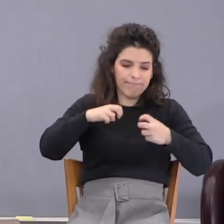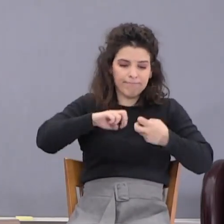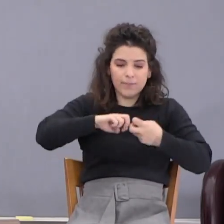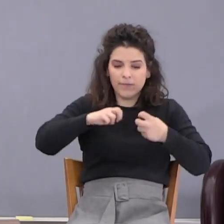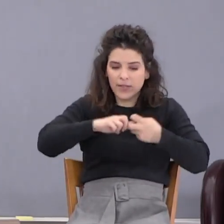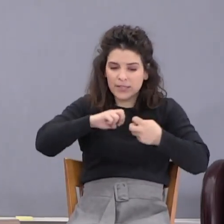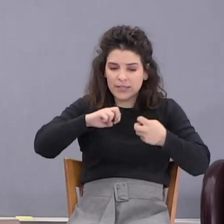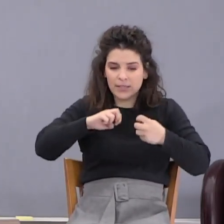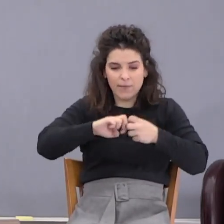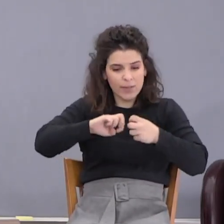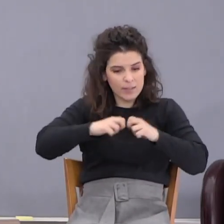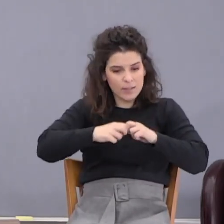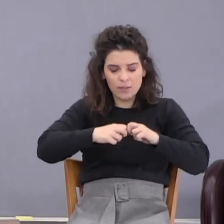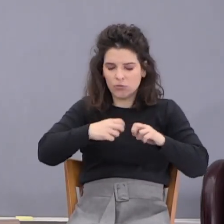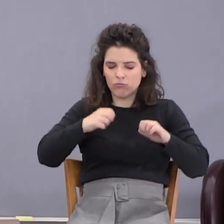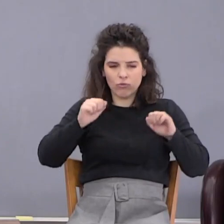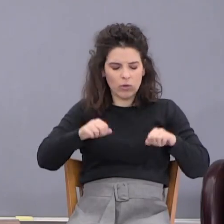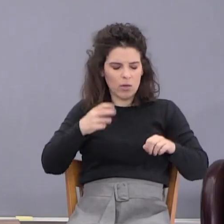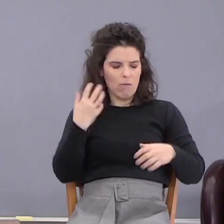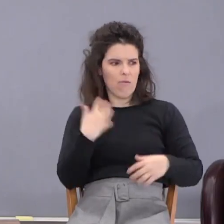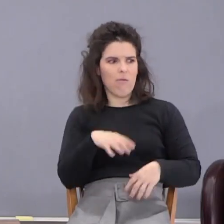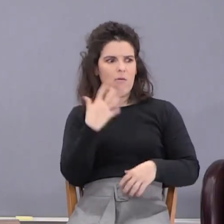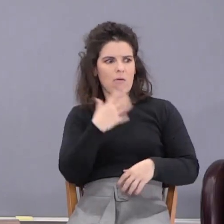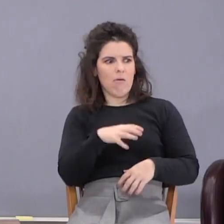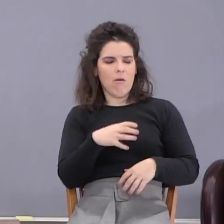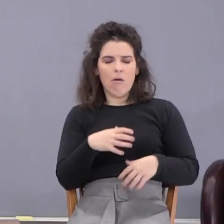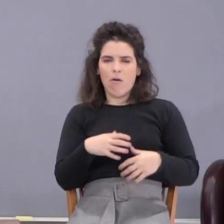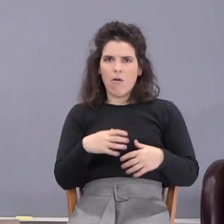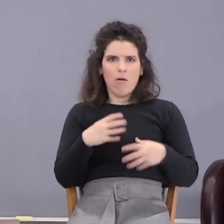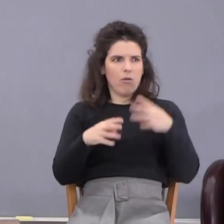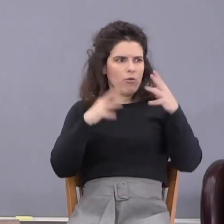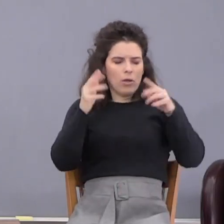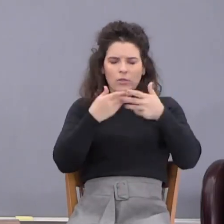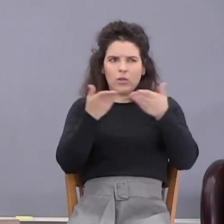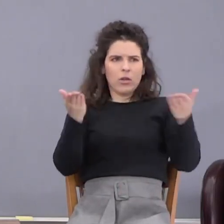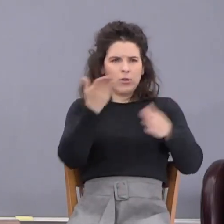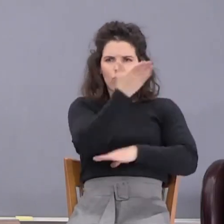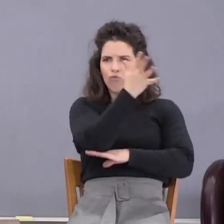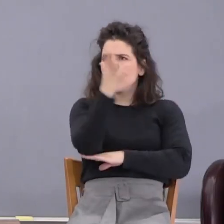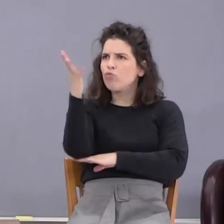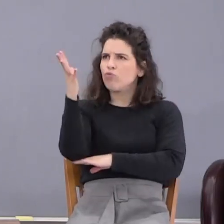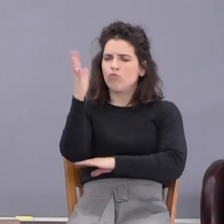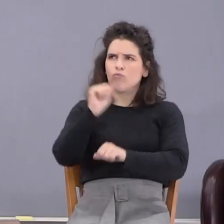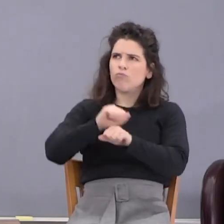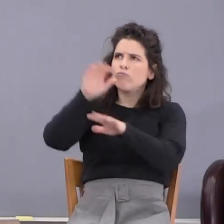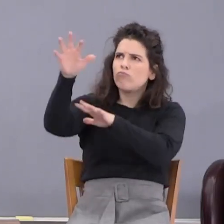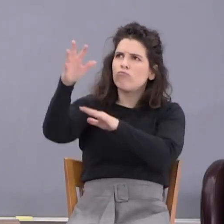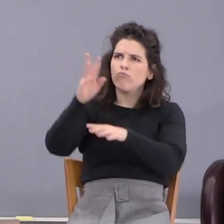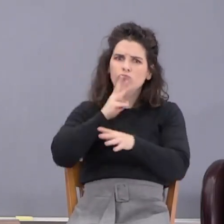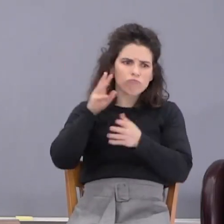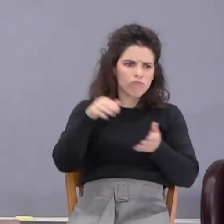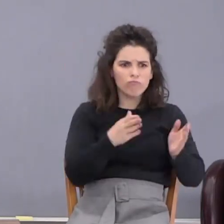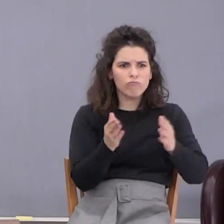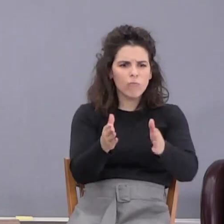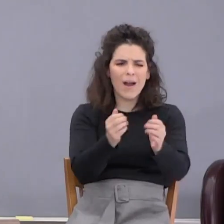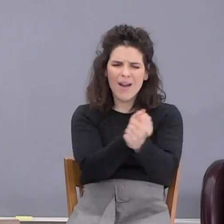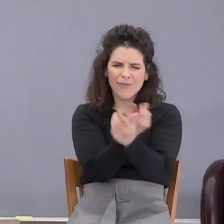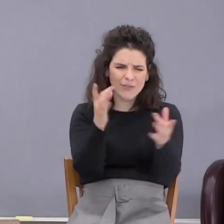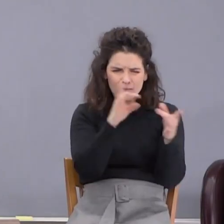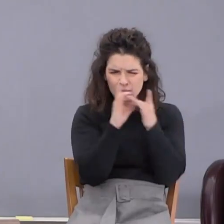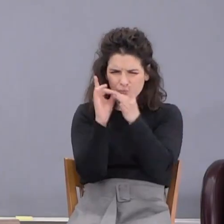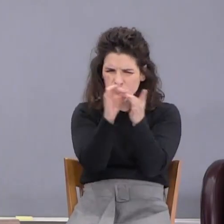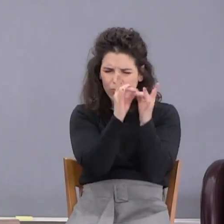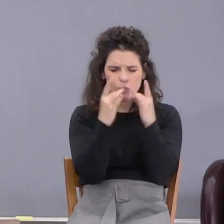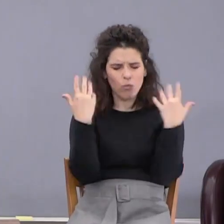walk away just awed by how the creation was designed, okay? So with that